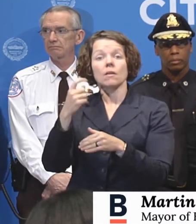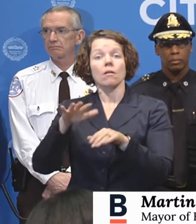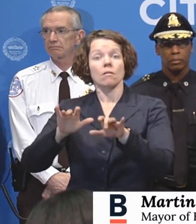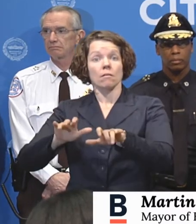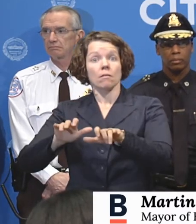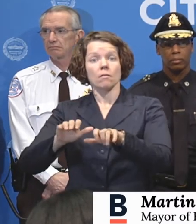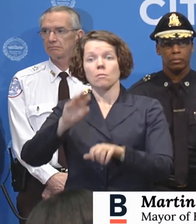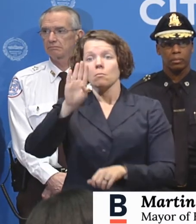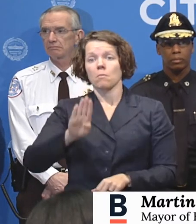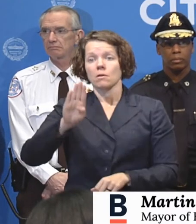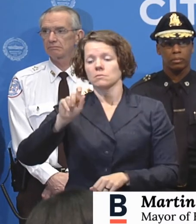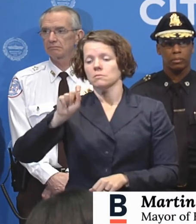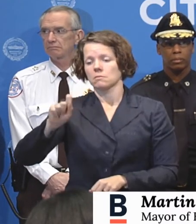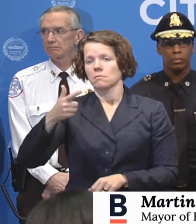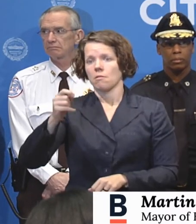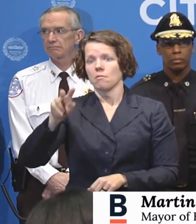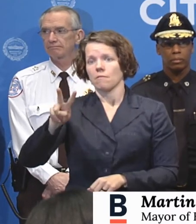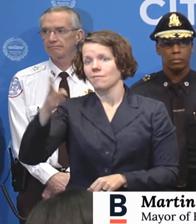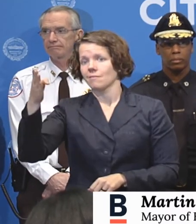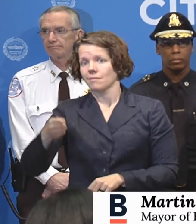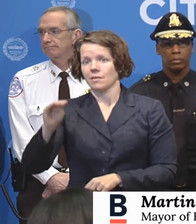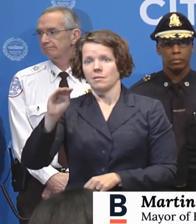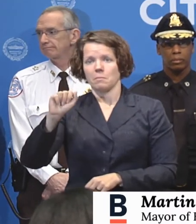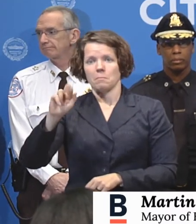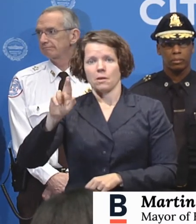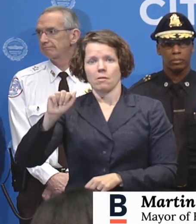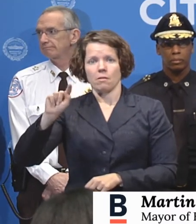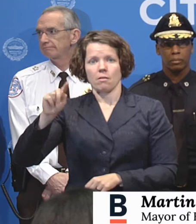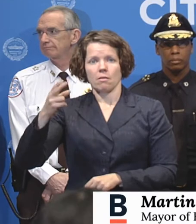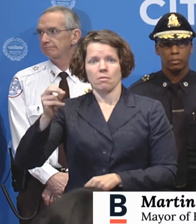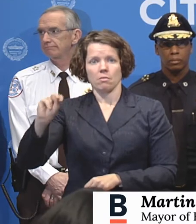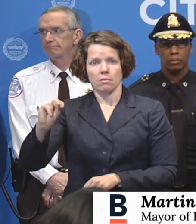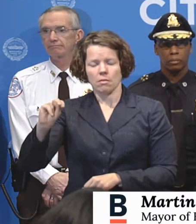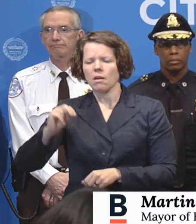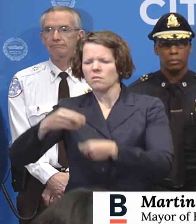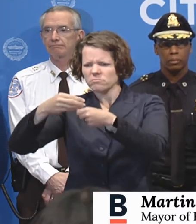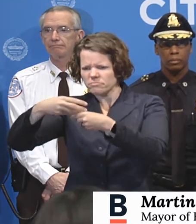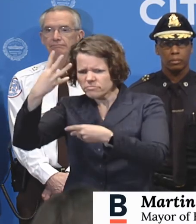boston.gov/marathon for a full list, so you'll know that where you can and can't come into town.